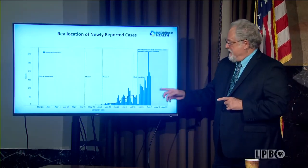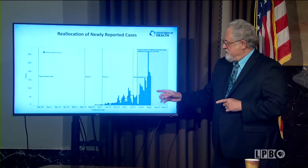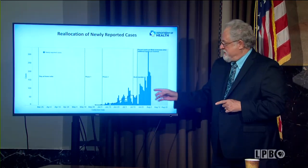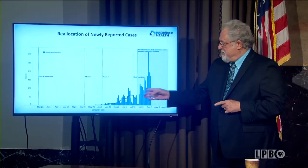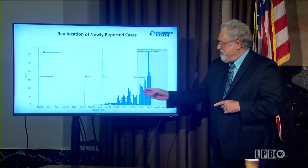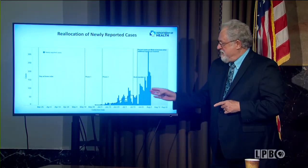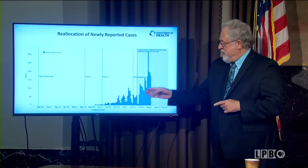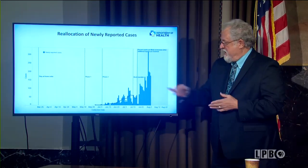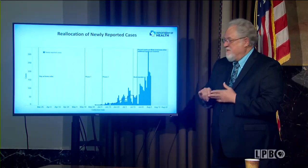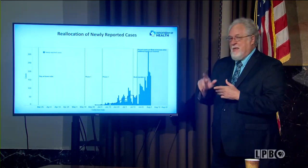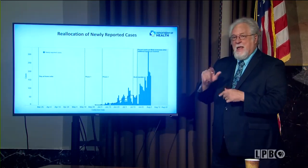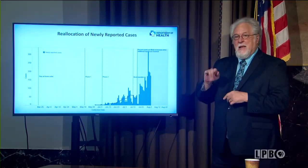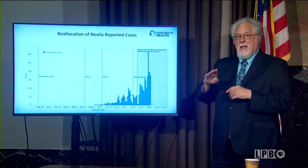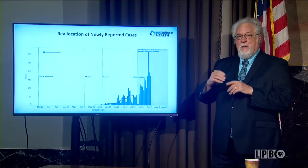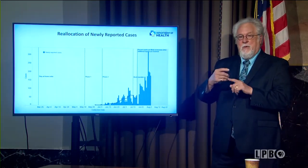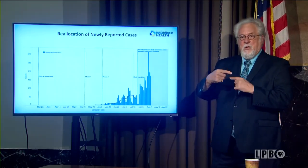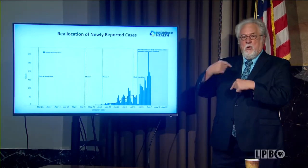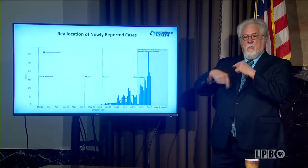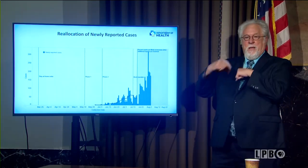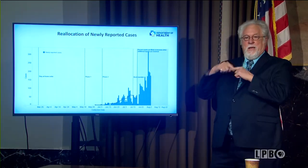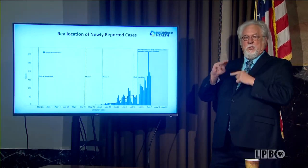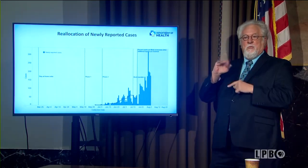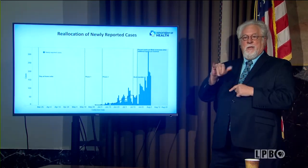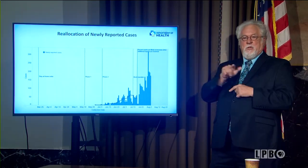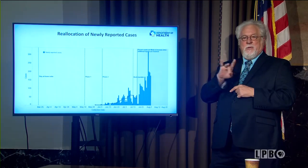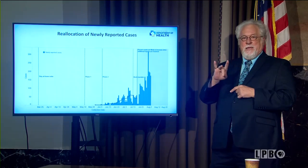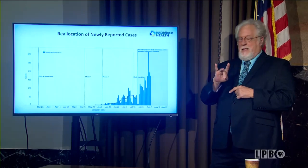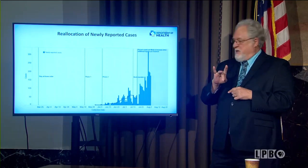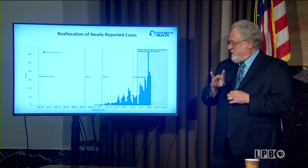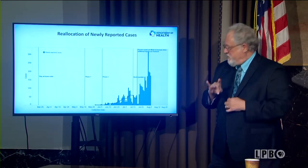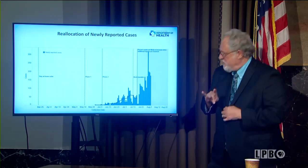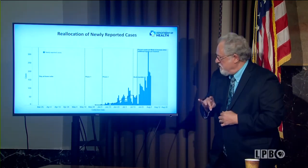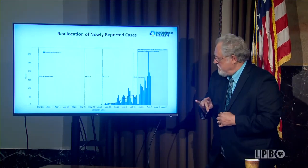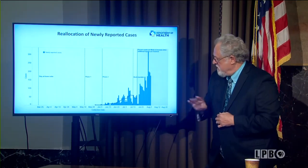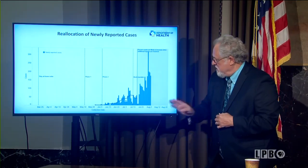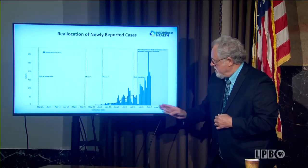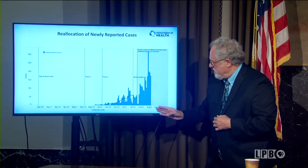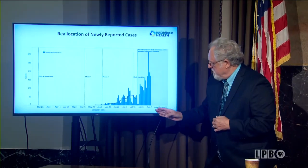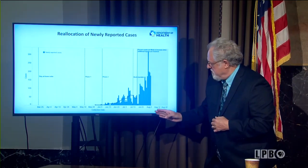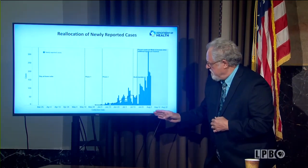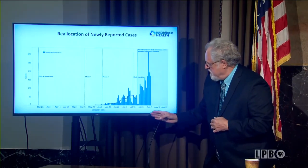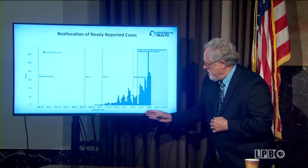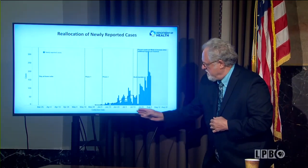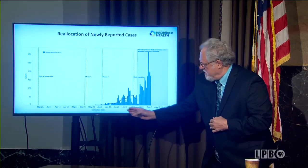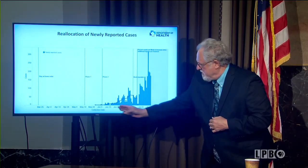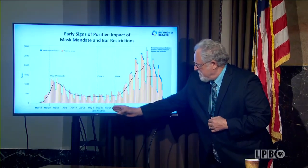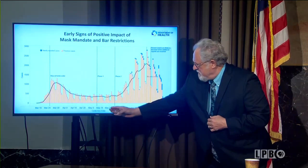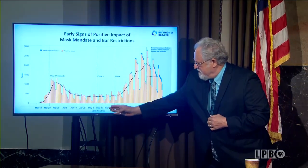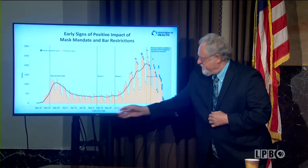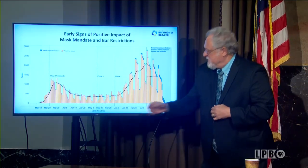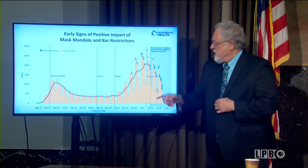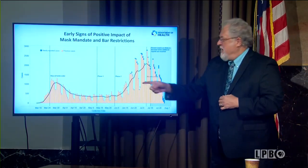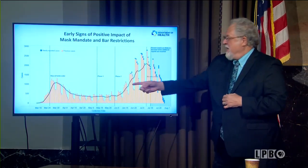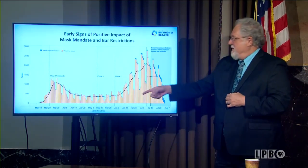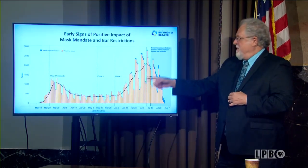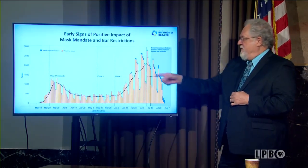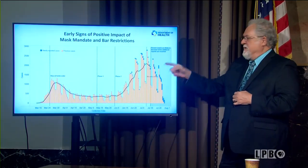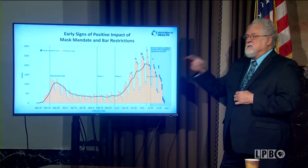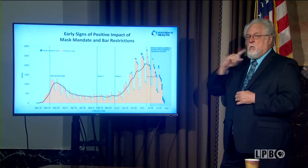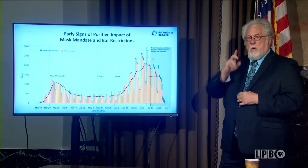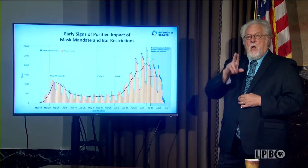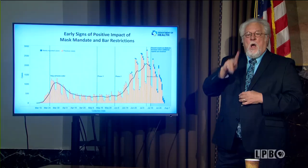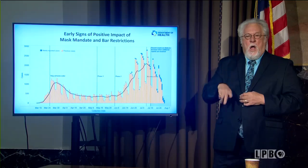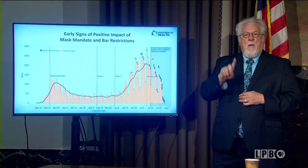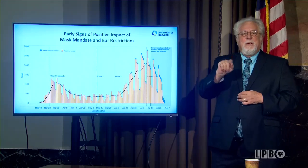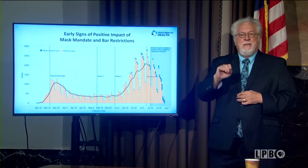this lab, extend as far back as May 28th. What you'll see when you go to the dashboard is the next slide, and this will be updated on a daily